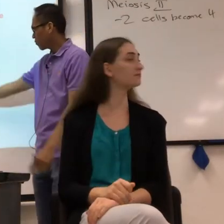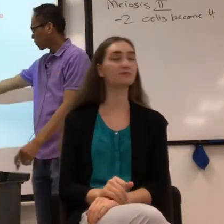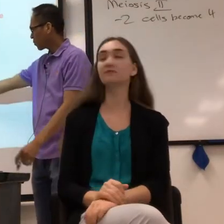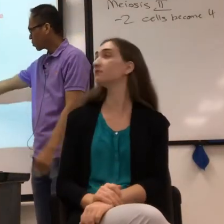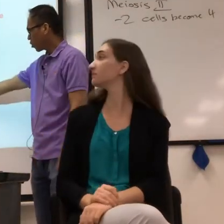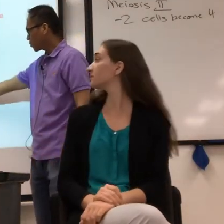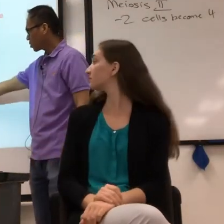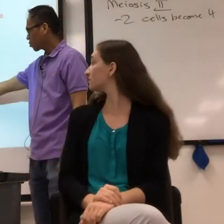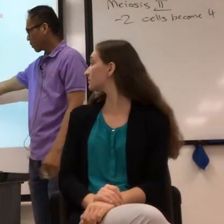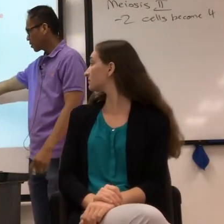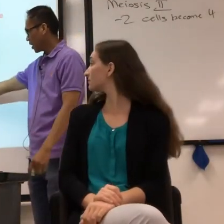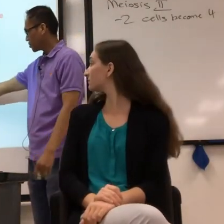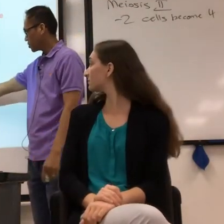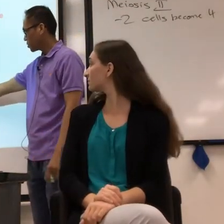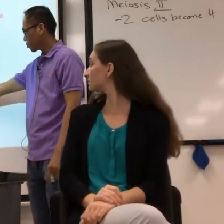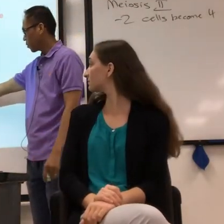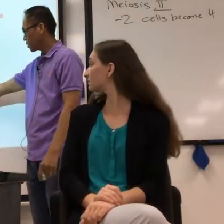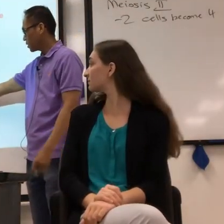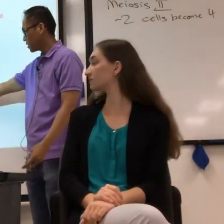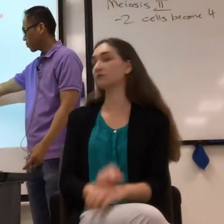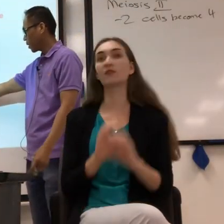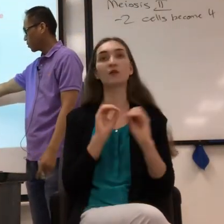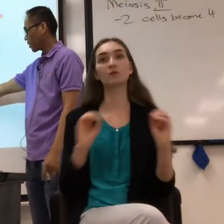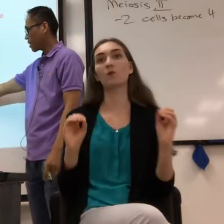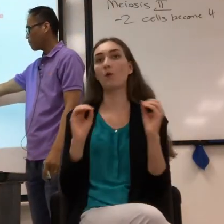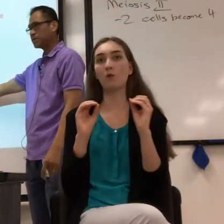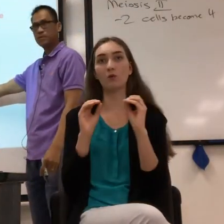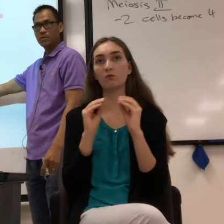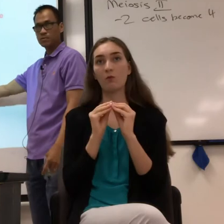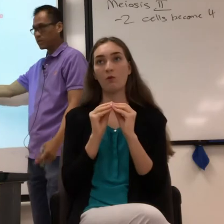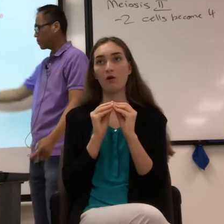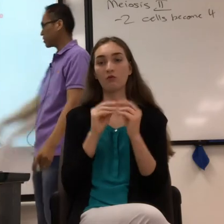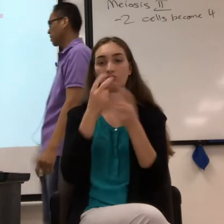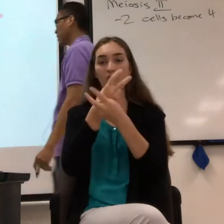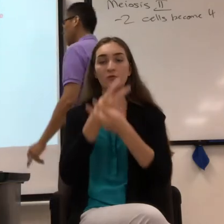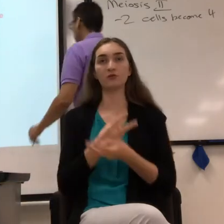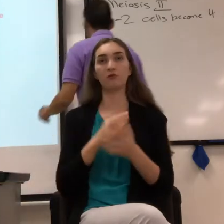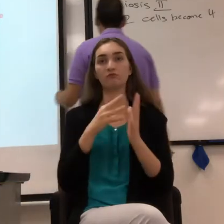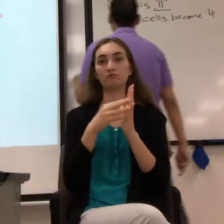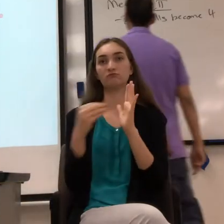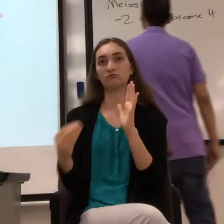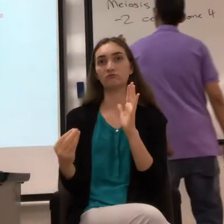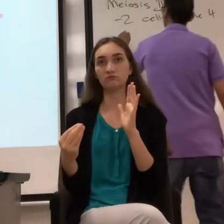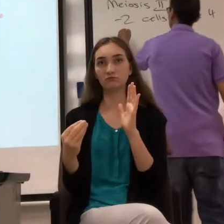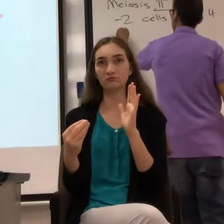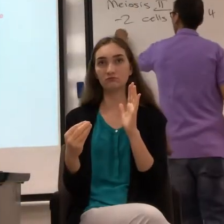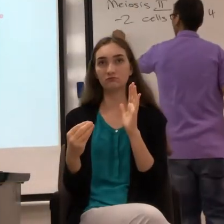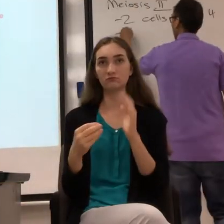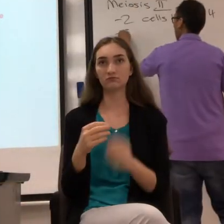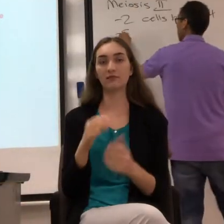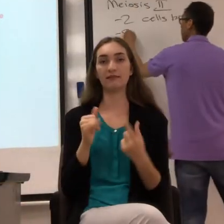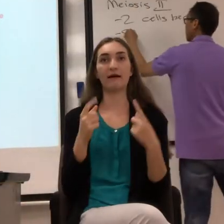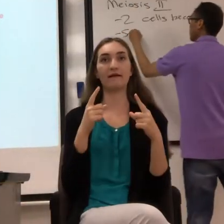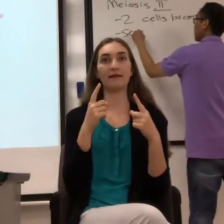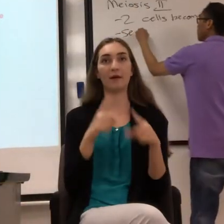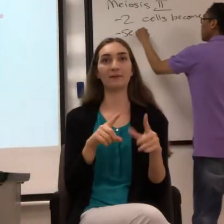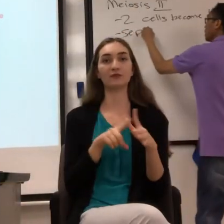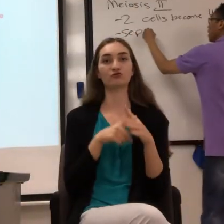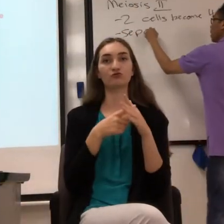There's no further chromosomal replication. Sister chromatids separate during anaphase 2. So basically that's what I'm saying.